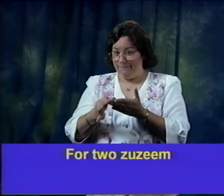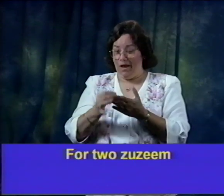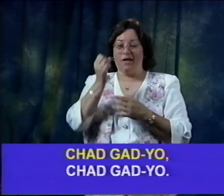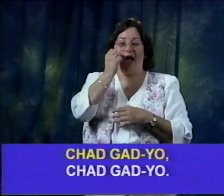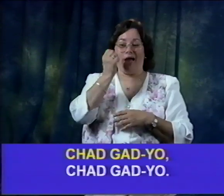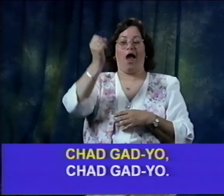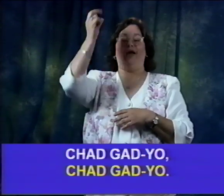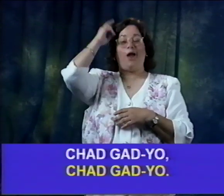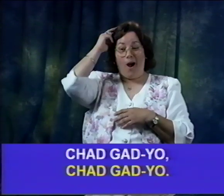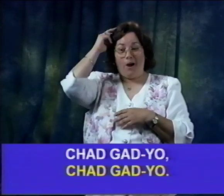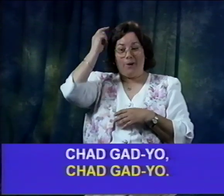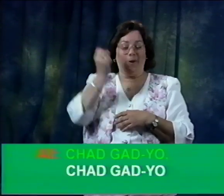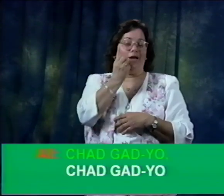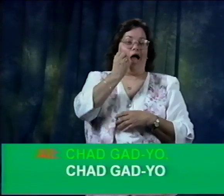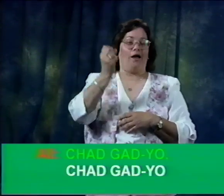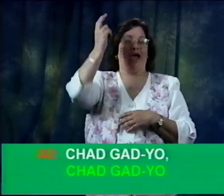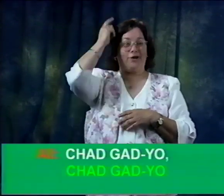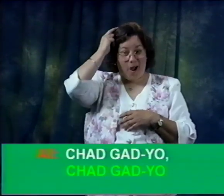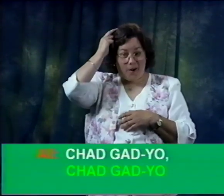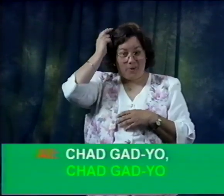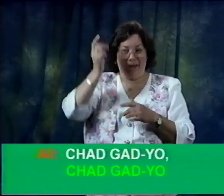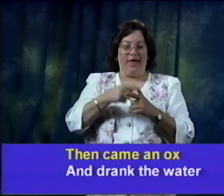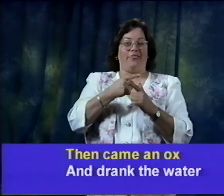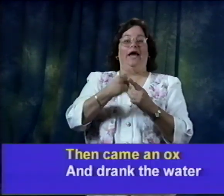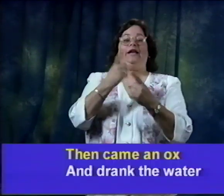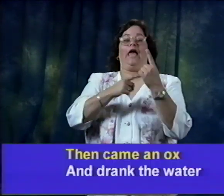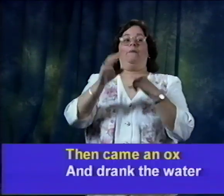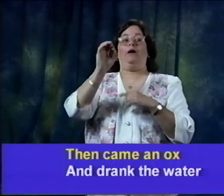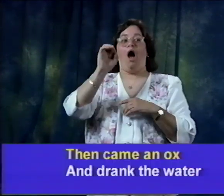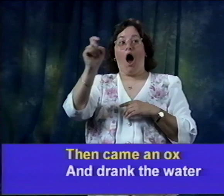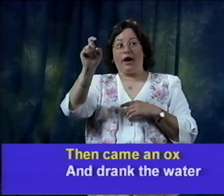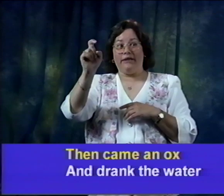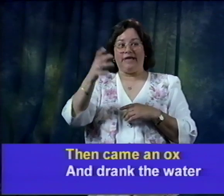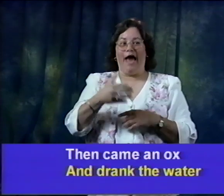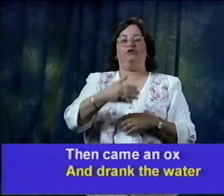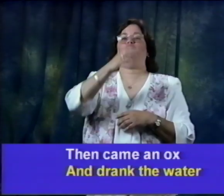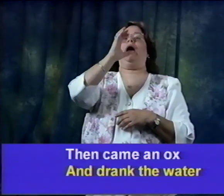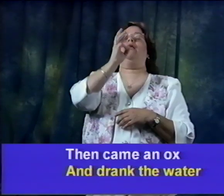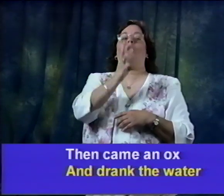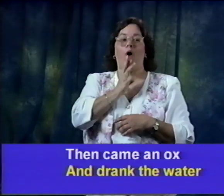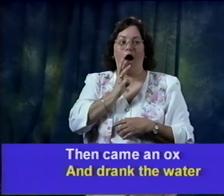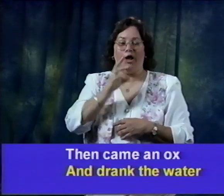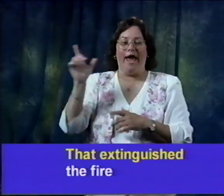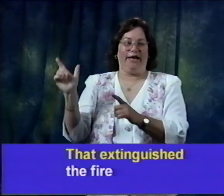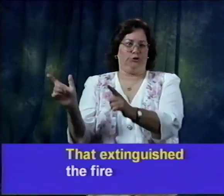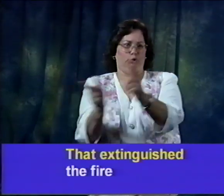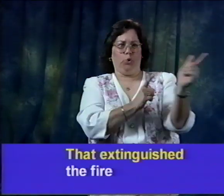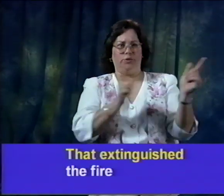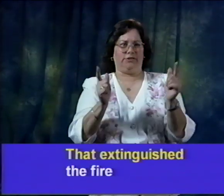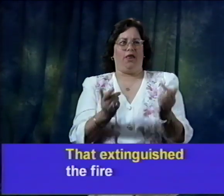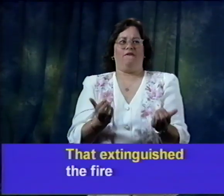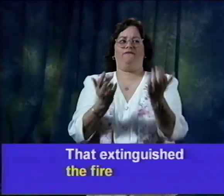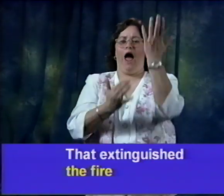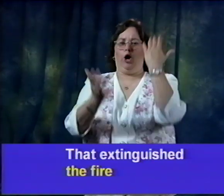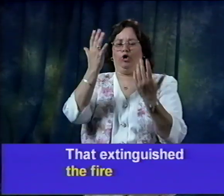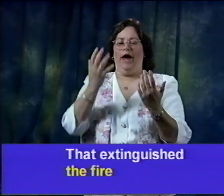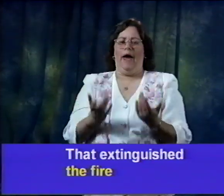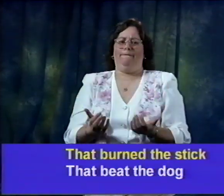zuzim. Had Gad Yah, Had Gad Yah. Then came an ox and drank the water that extinguished the fire